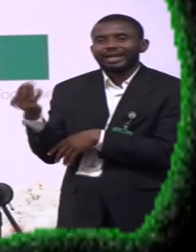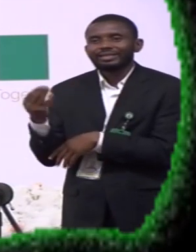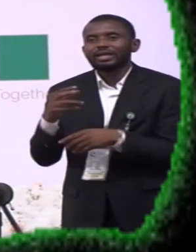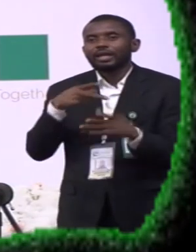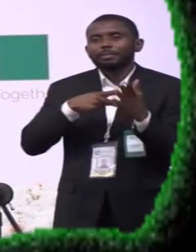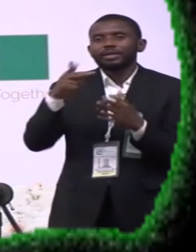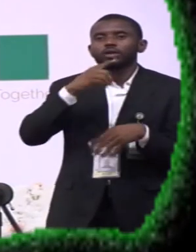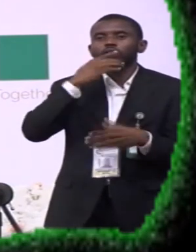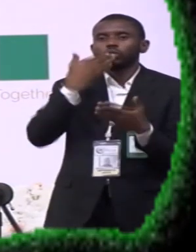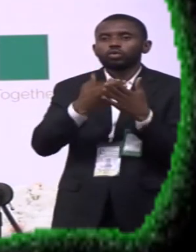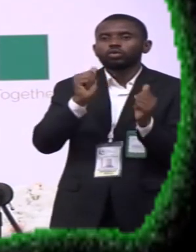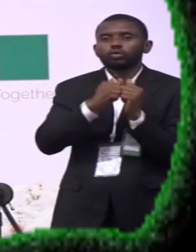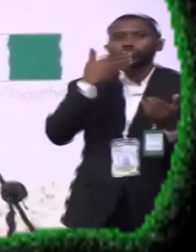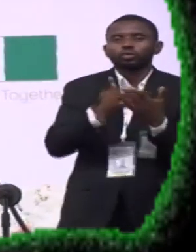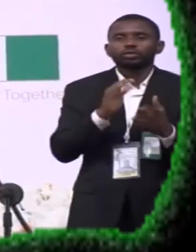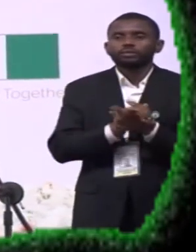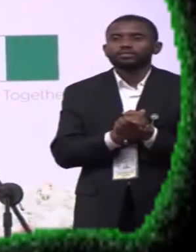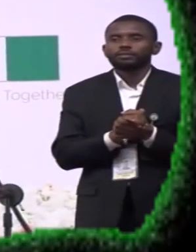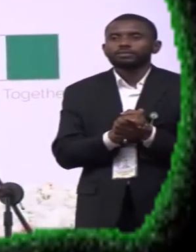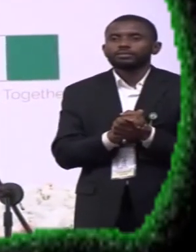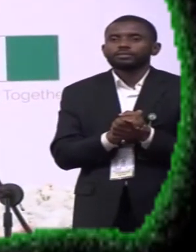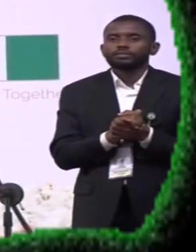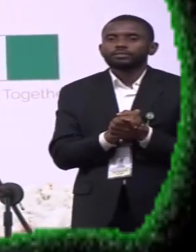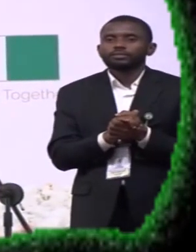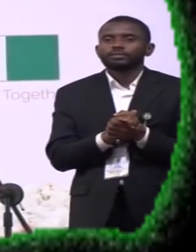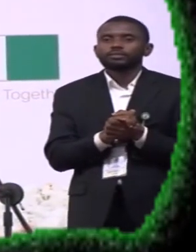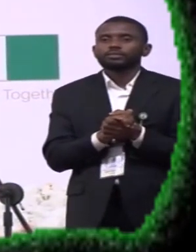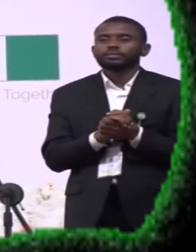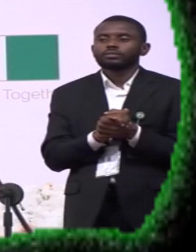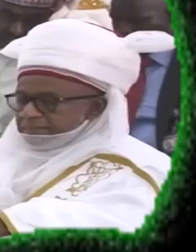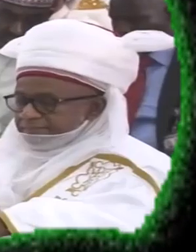A census, the last part,